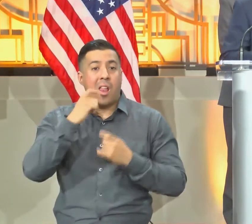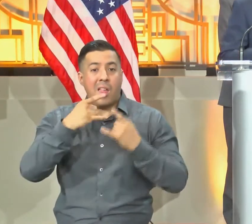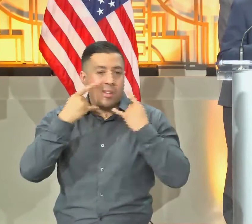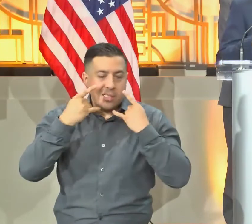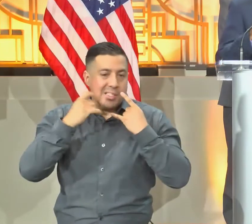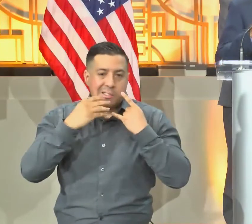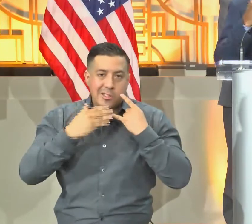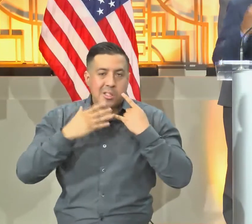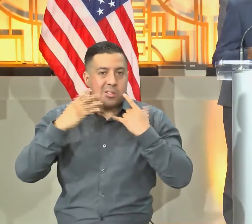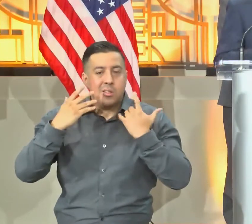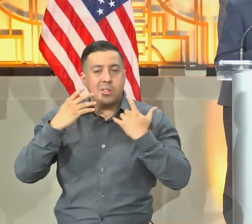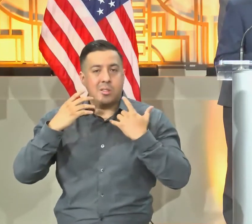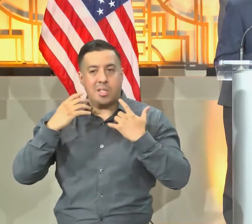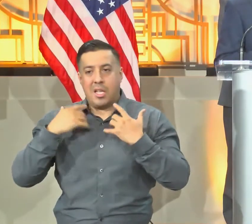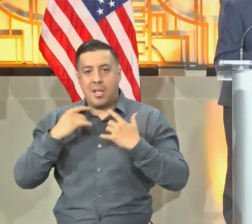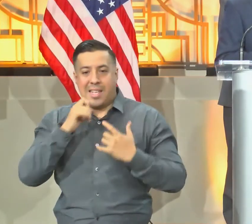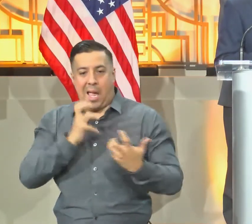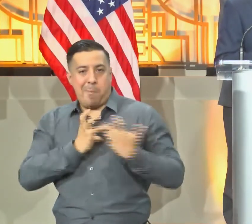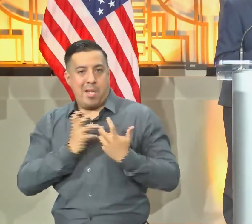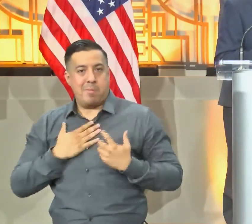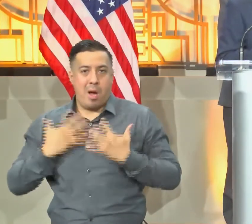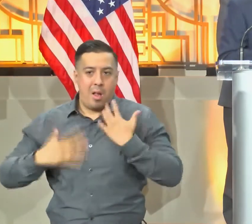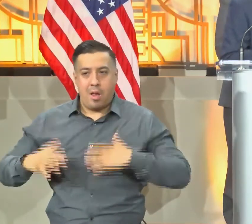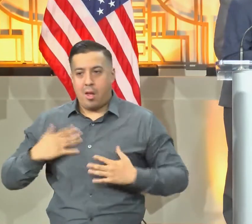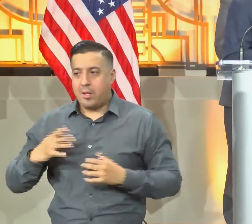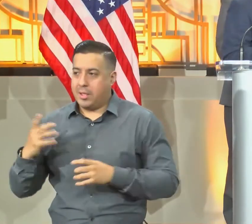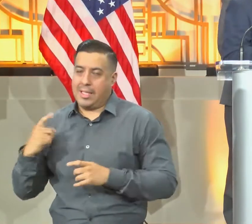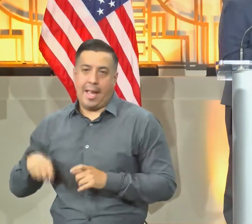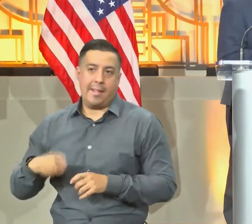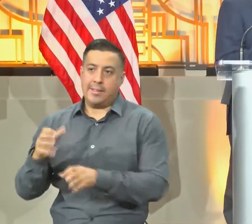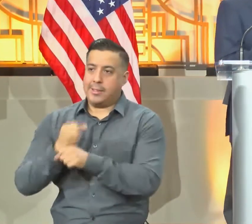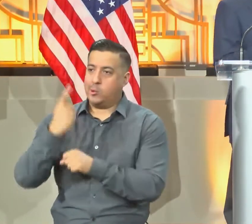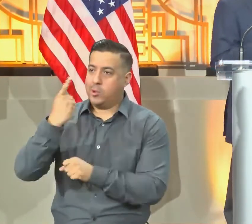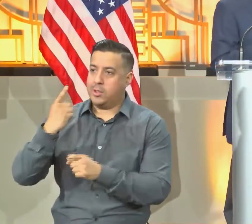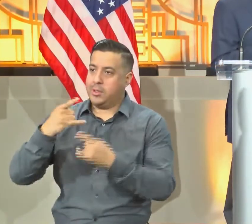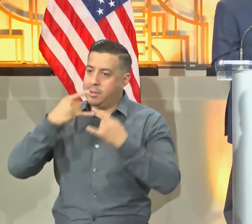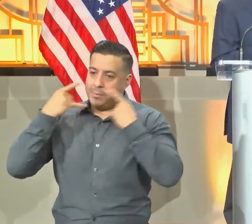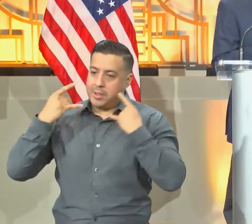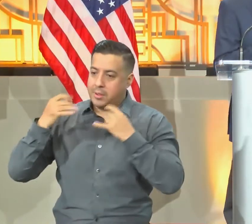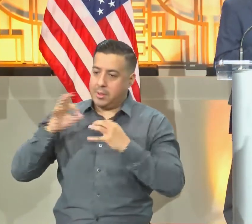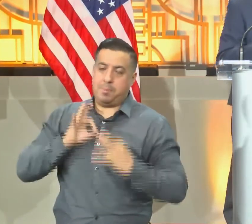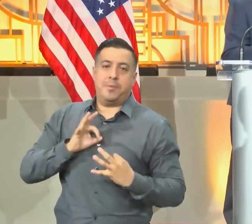on another one that went with the outfit, and then I was color coordinated. So